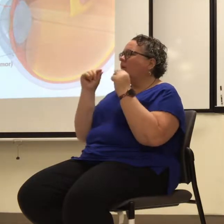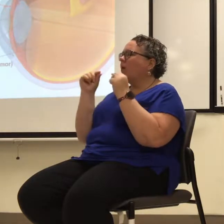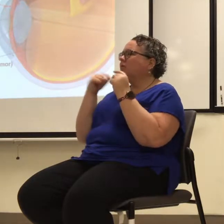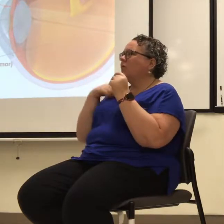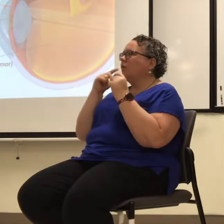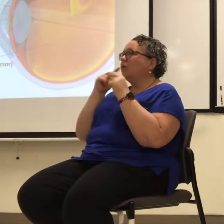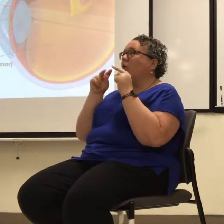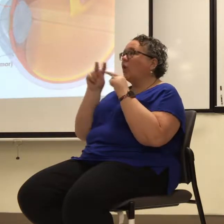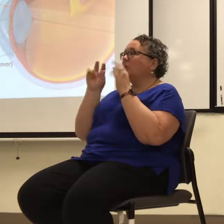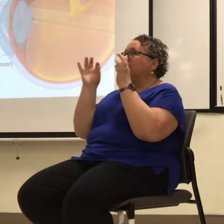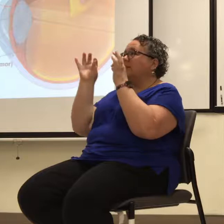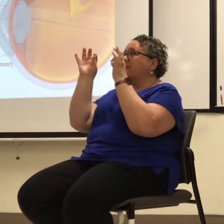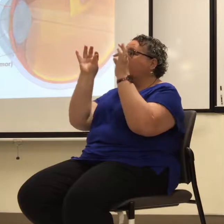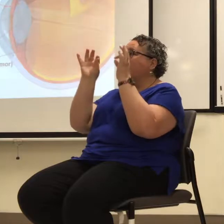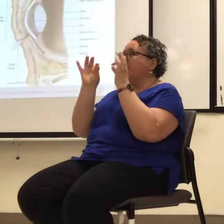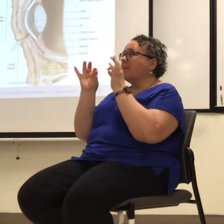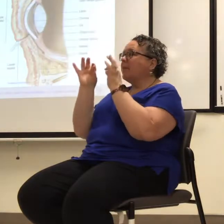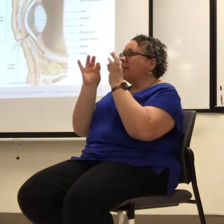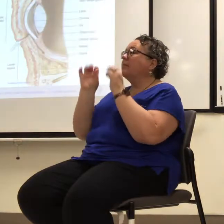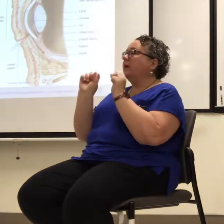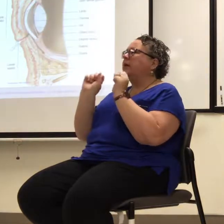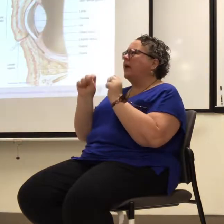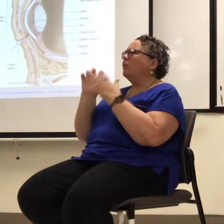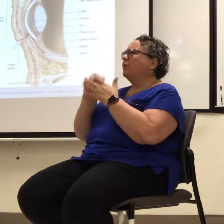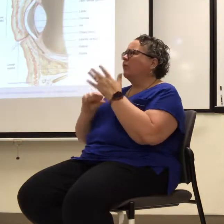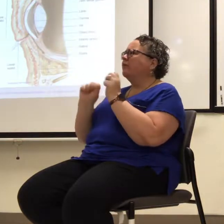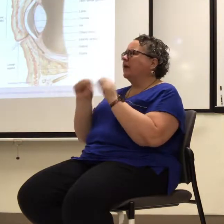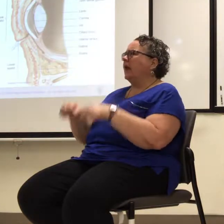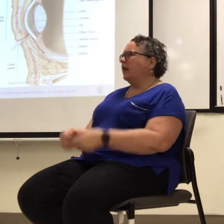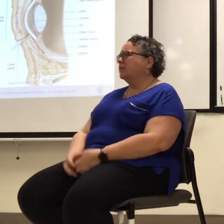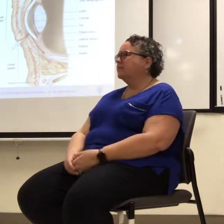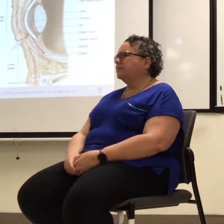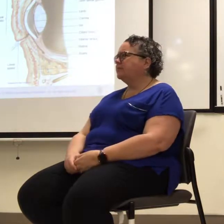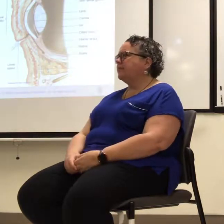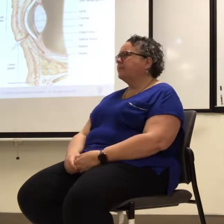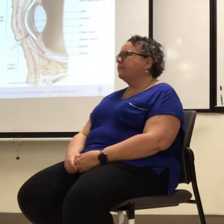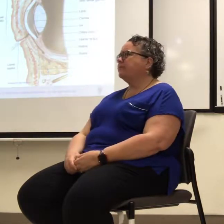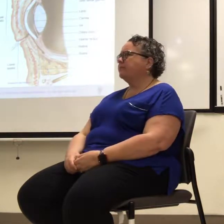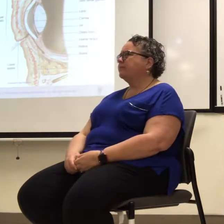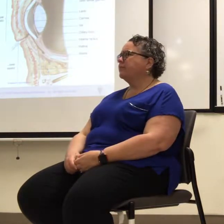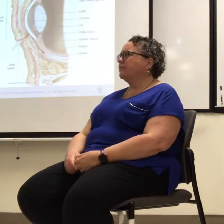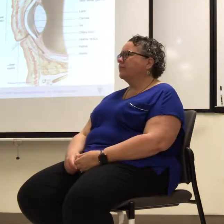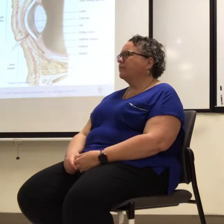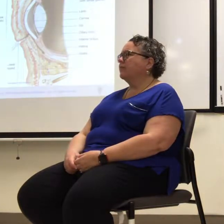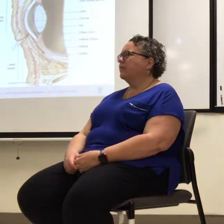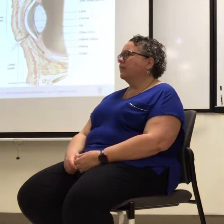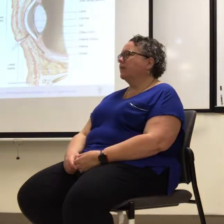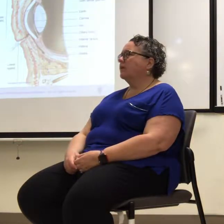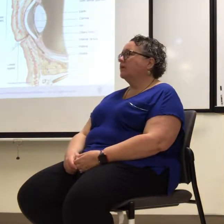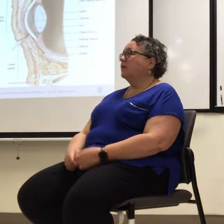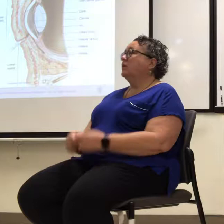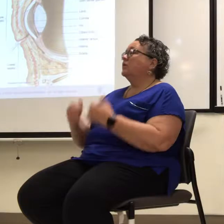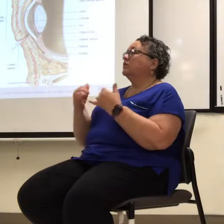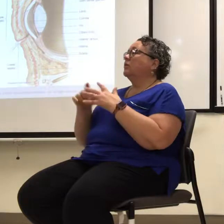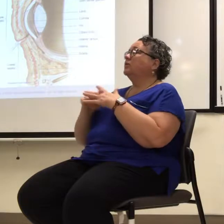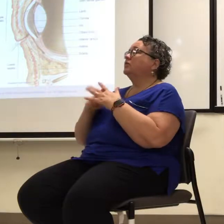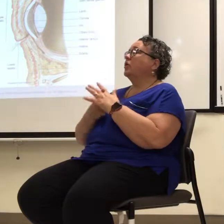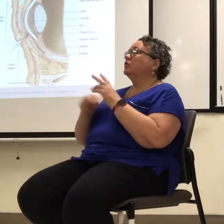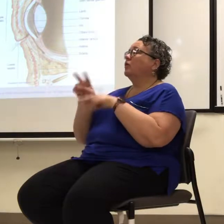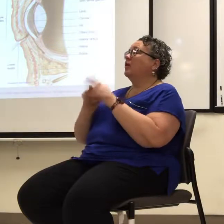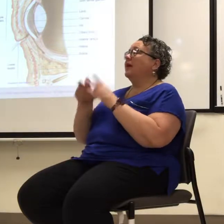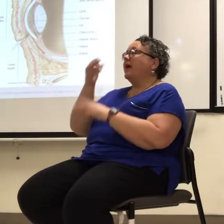I'm going to move all. Let's start to look at what's in front of the cornea